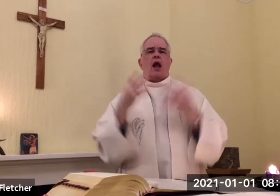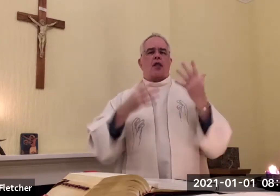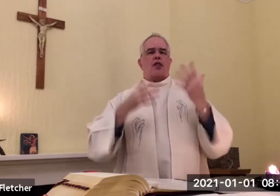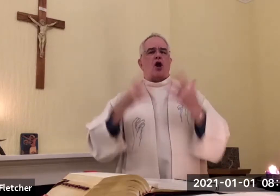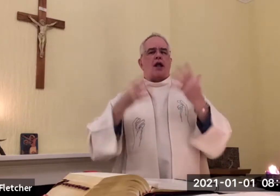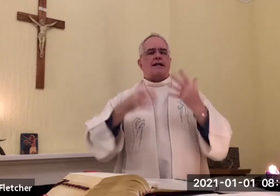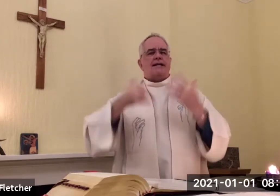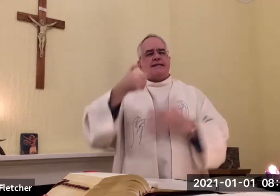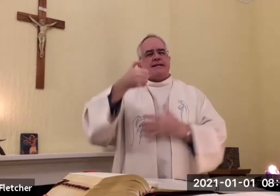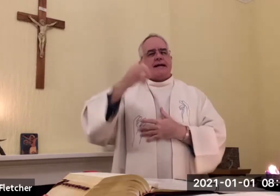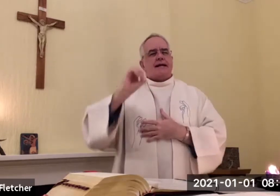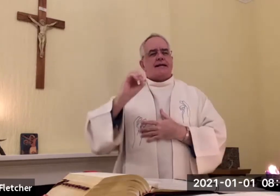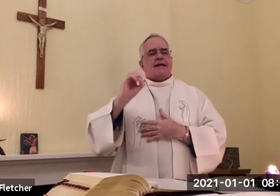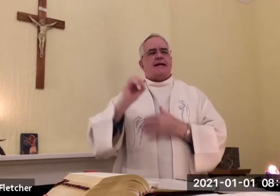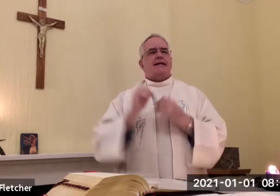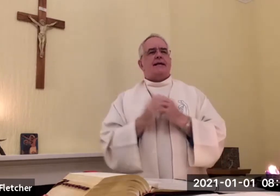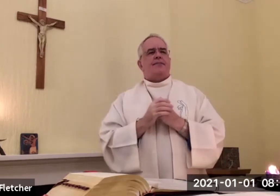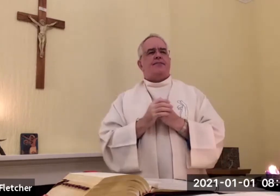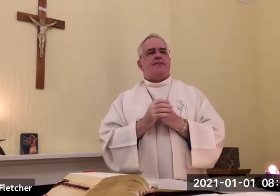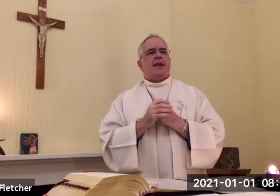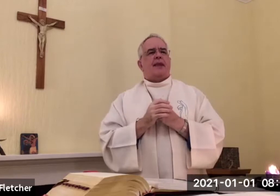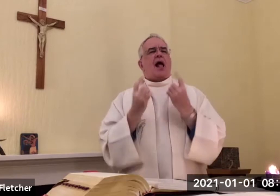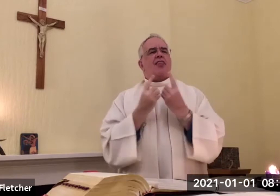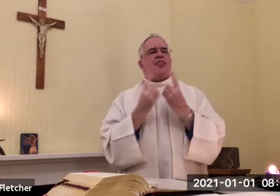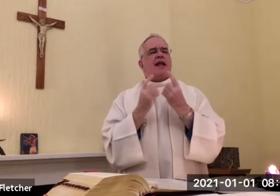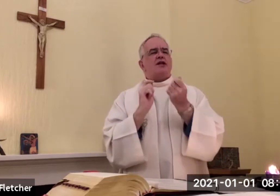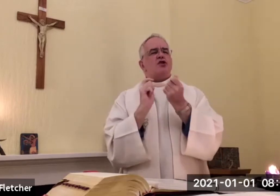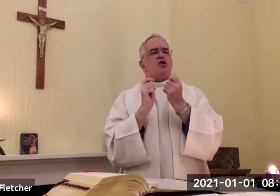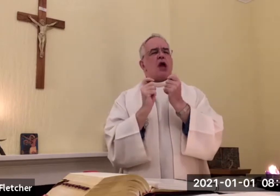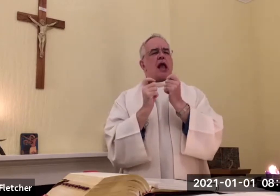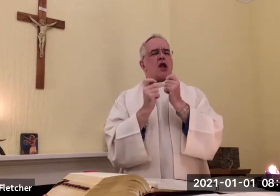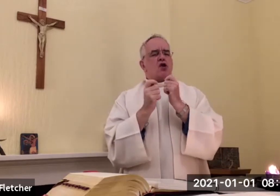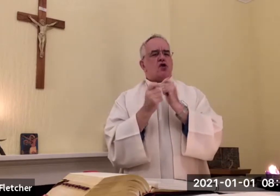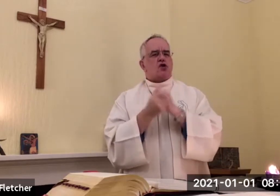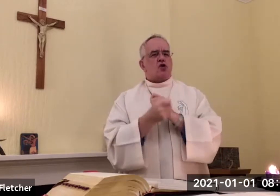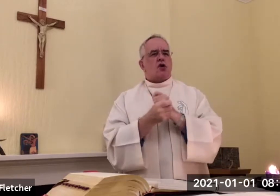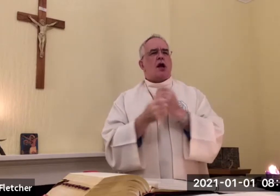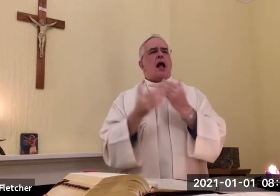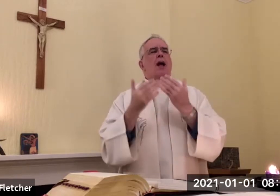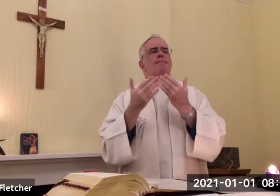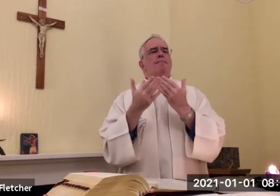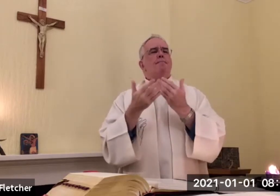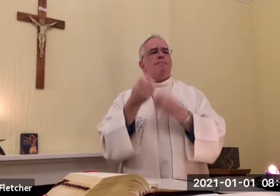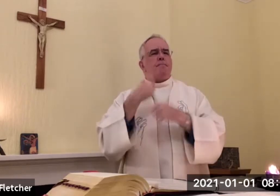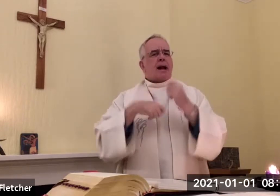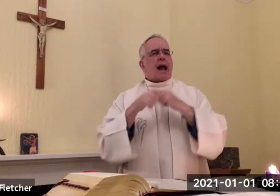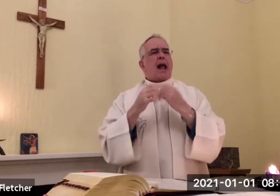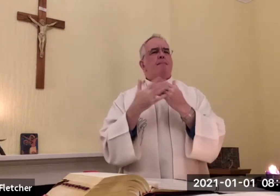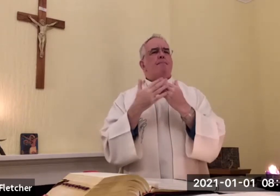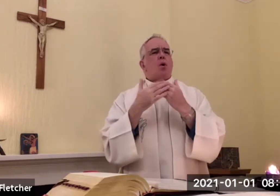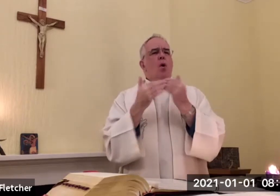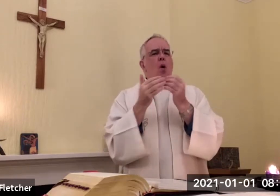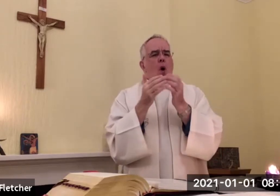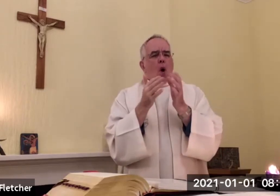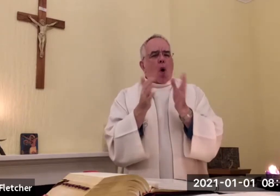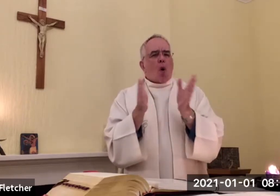the 1960s, things changed, became more